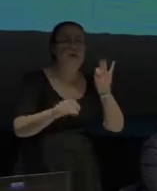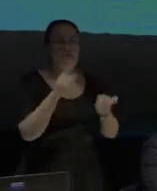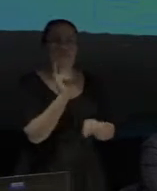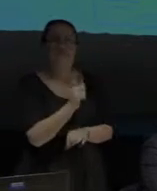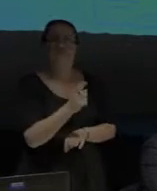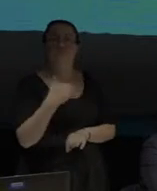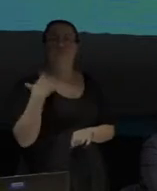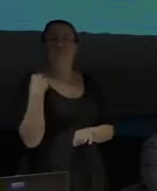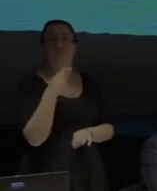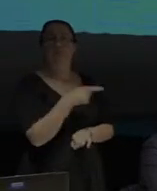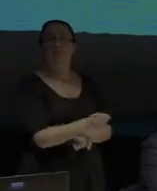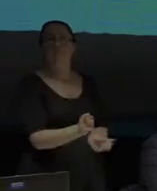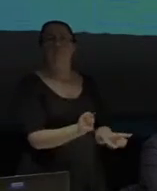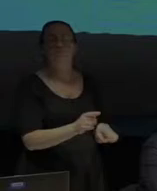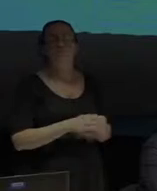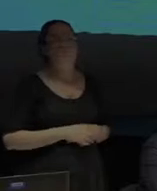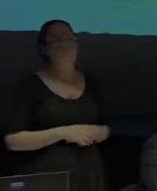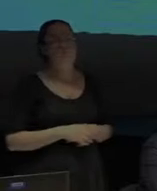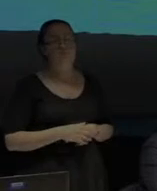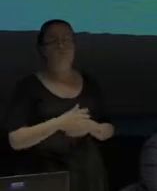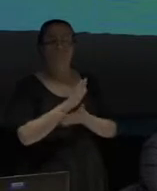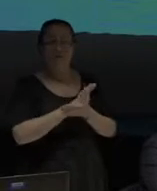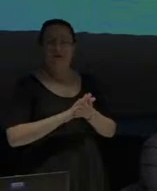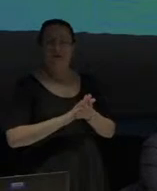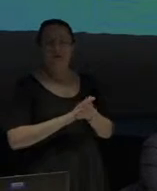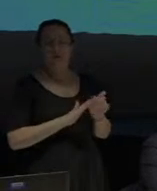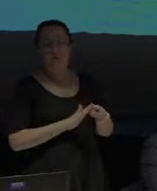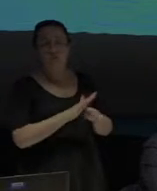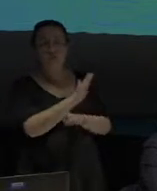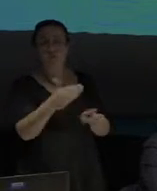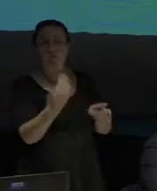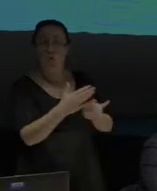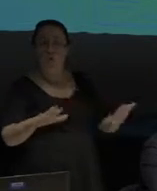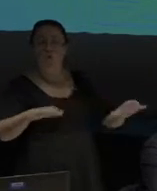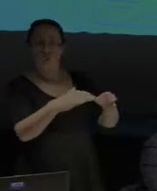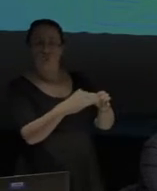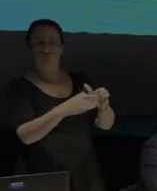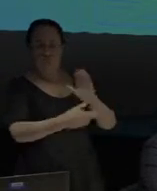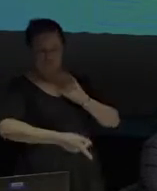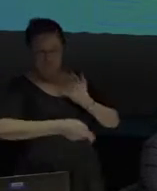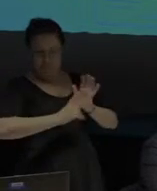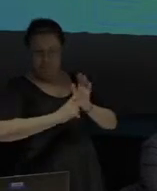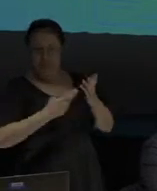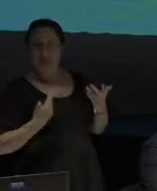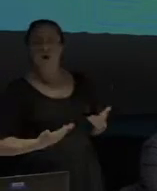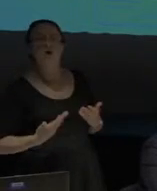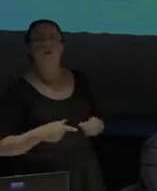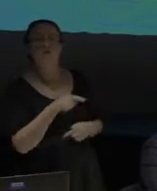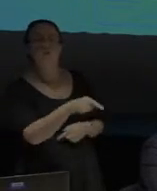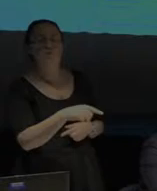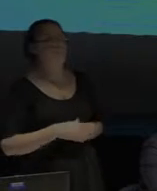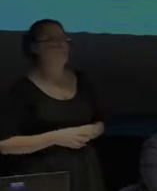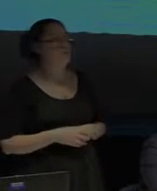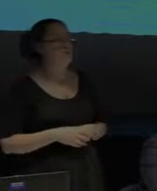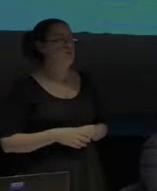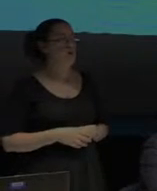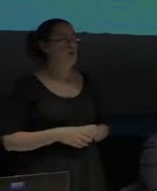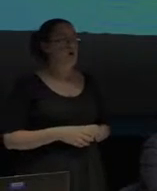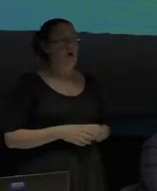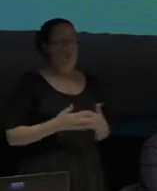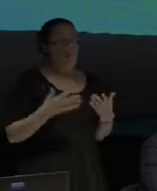do is we help them plan their workforces of the future. And we have very old white